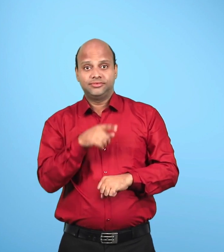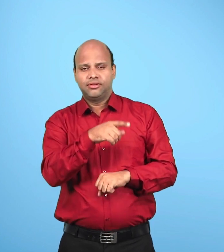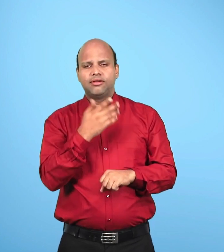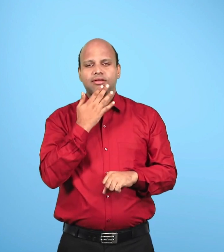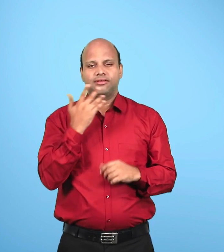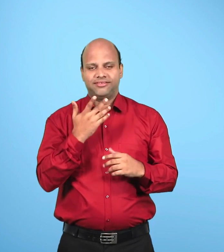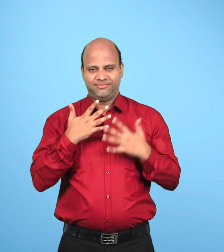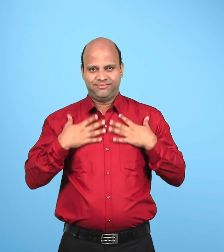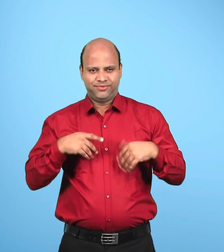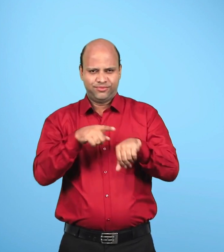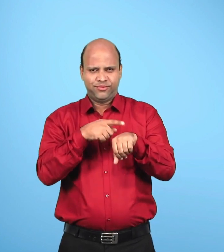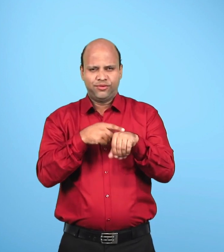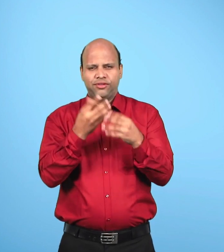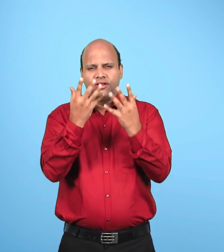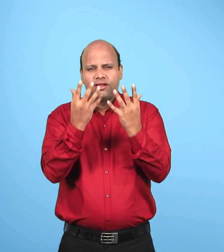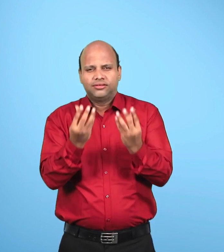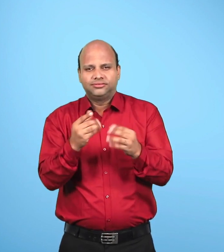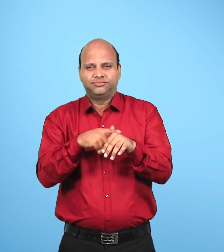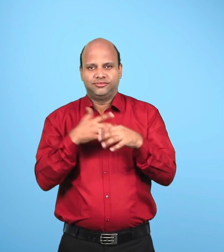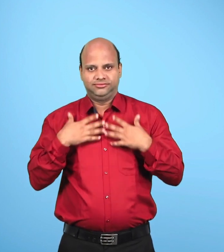Look at the picture of a lion and that of a deer.